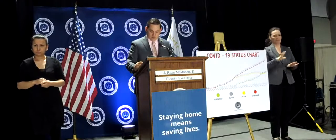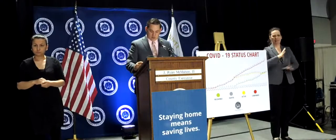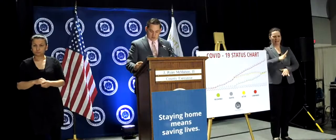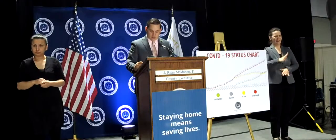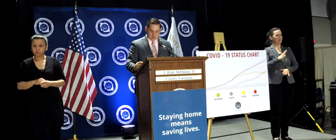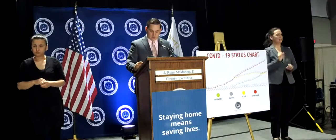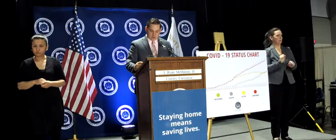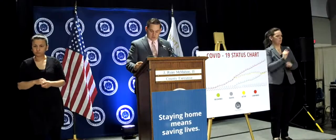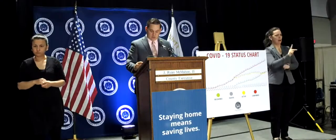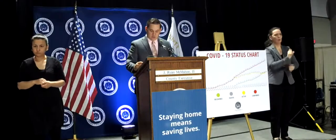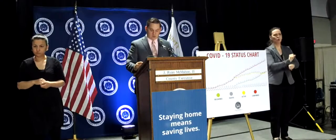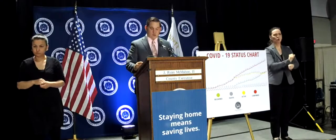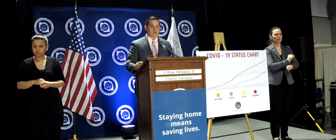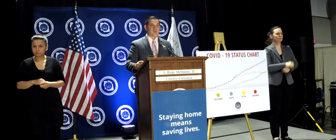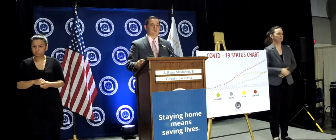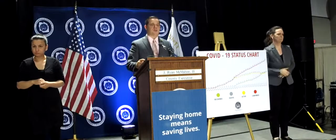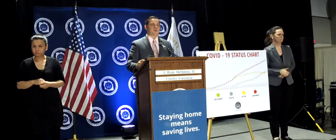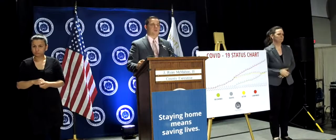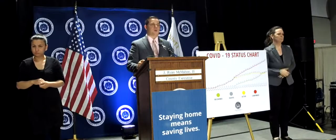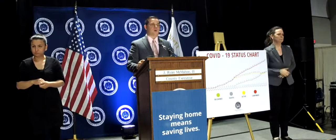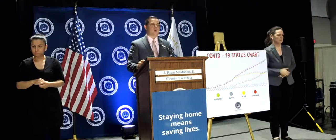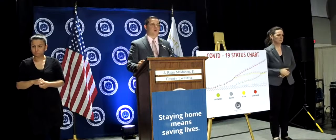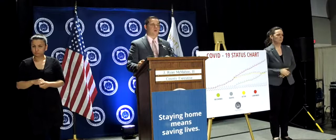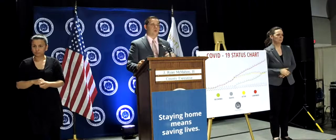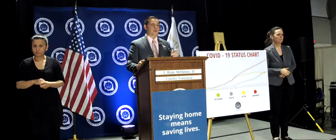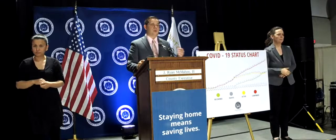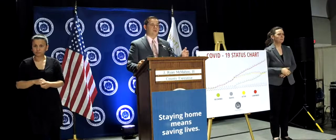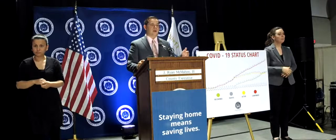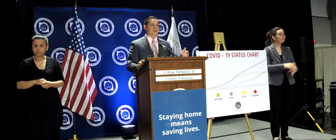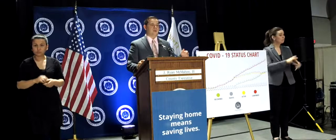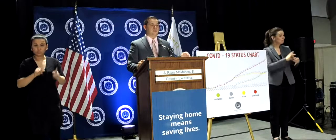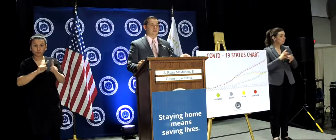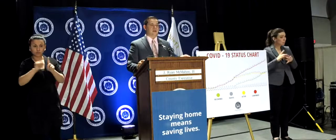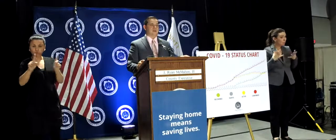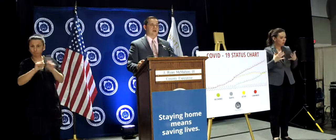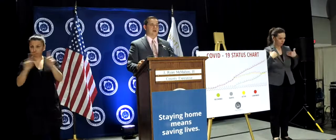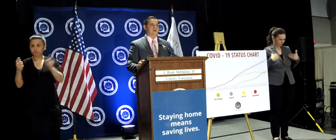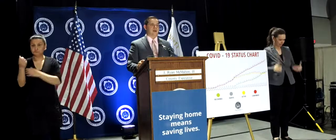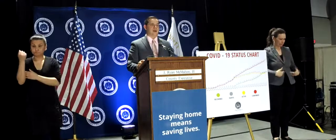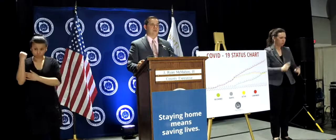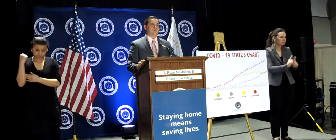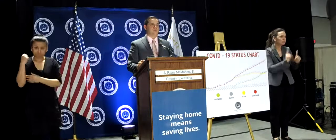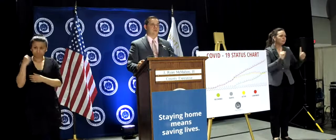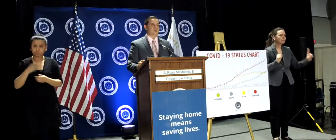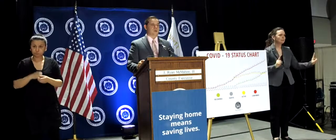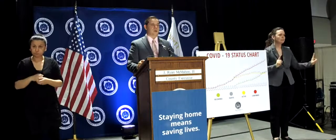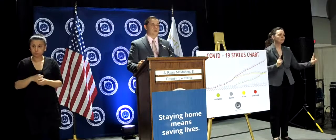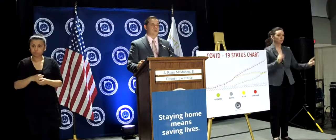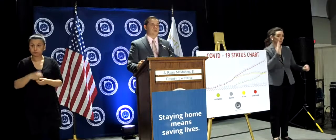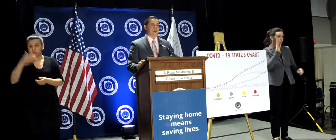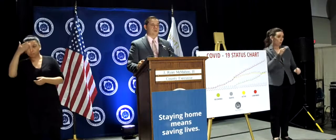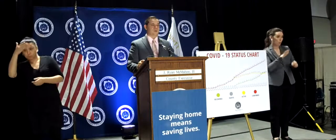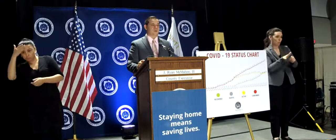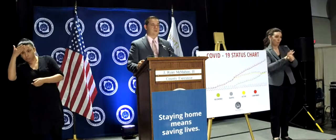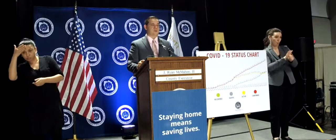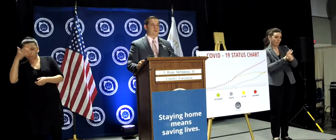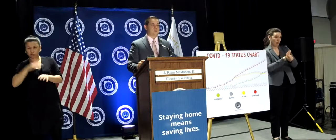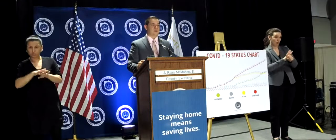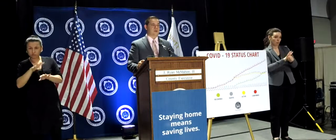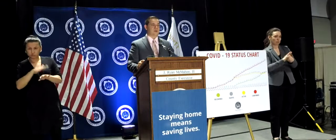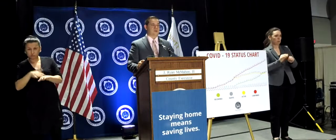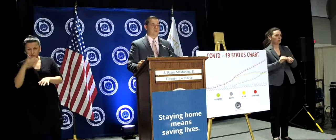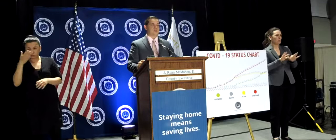Certainly related to social distancing, we know that the virus has a hard time, as one doctor would